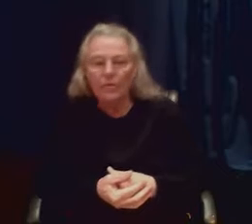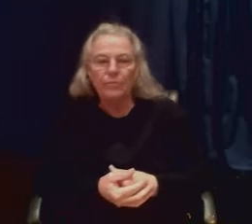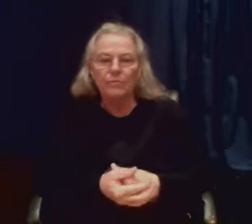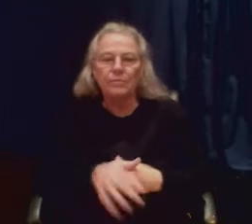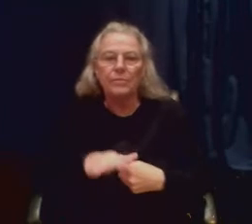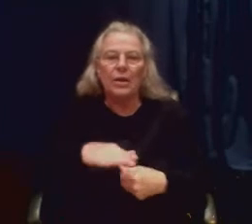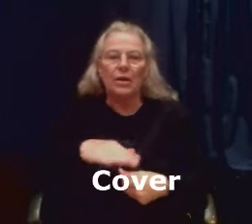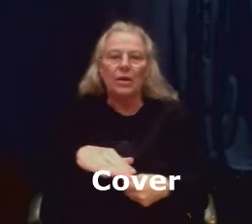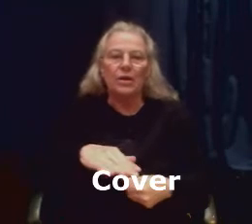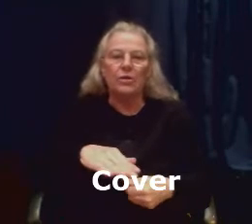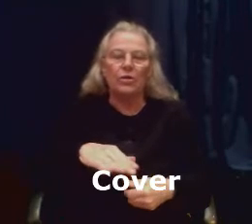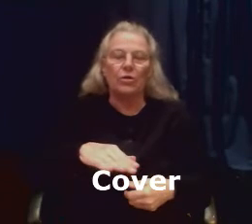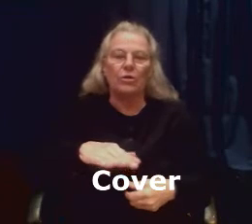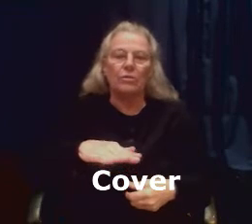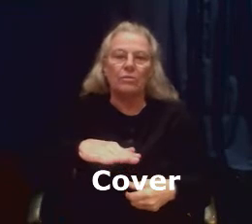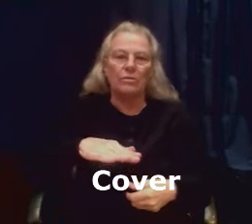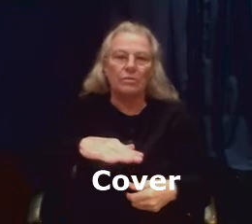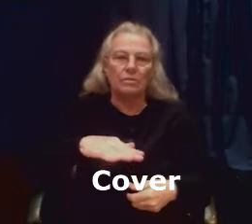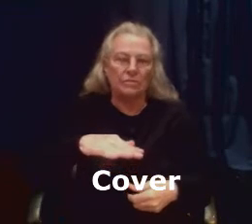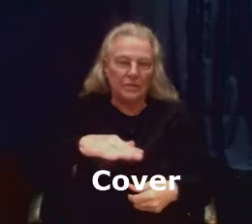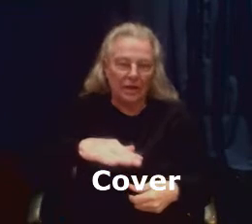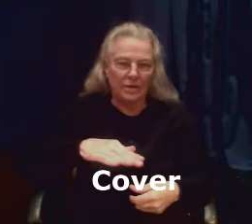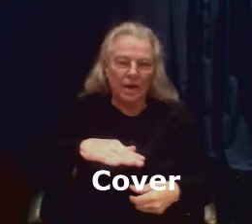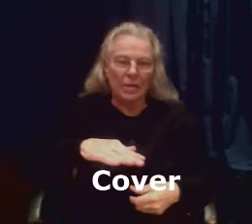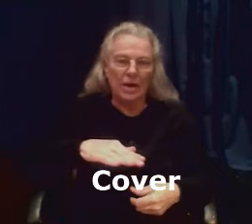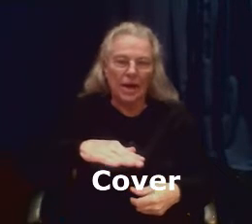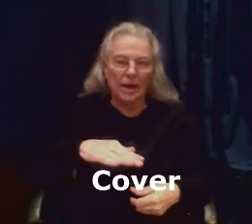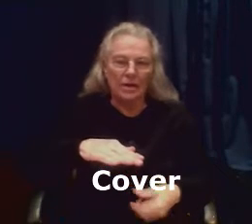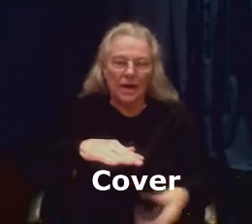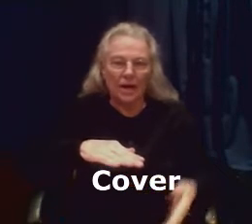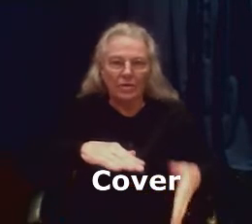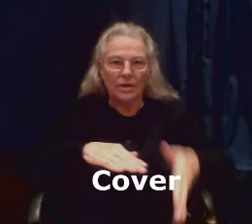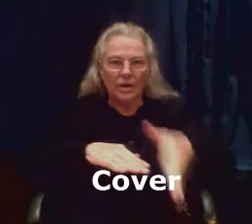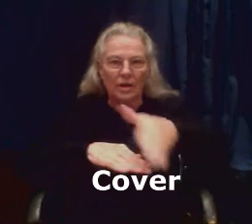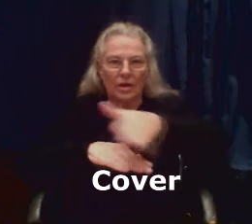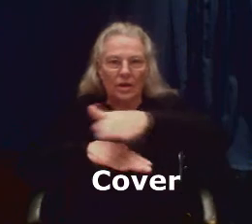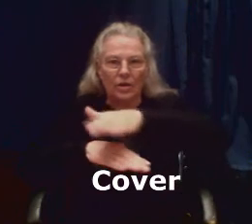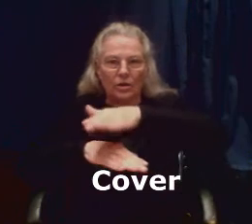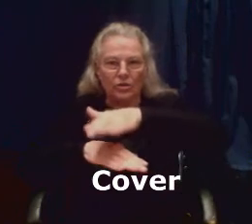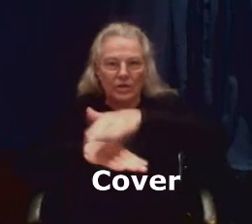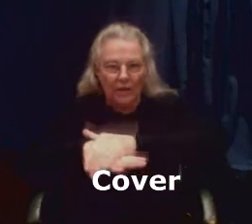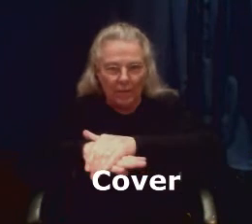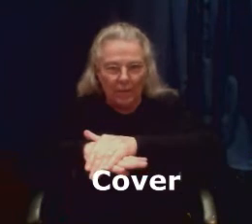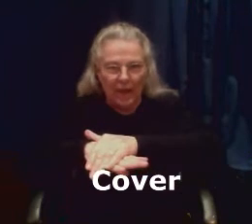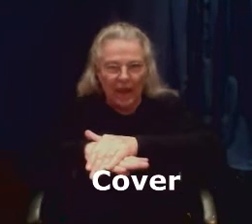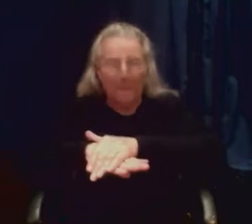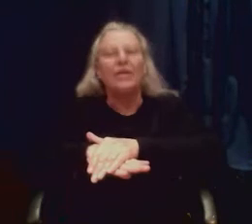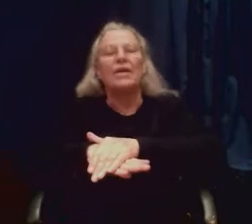Cover your non-dominant hand down. Your dominant hand